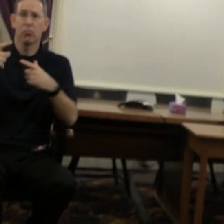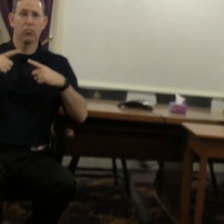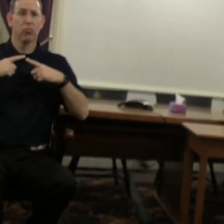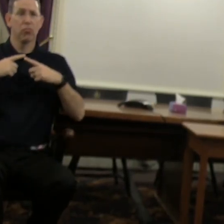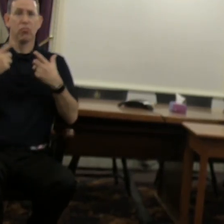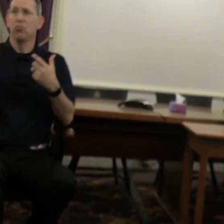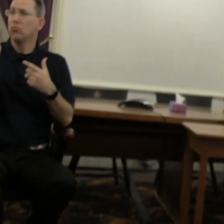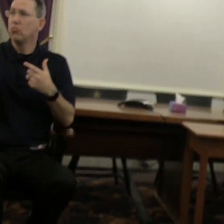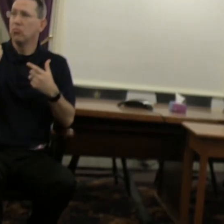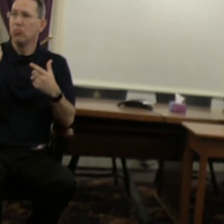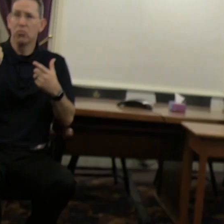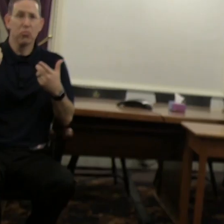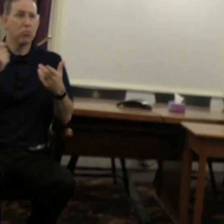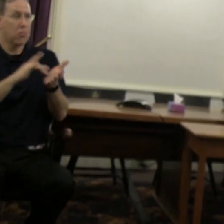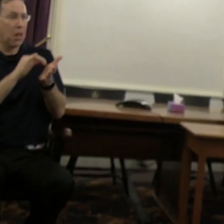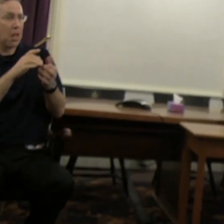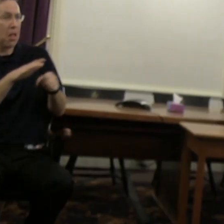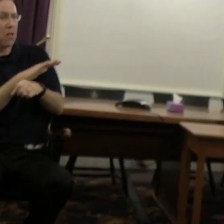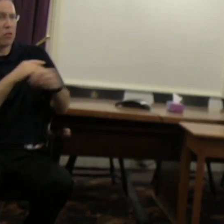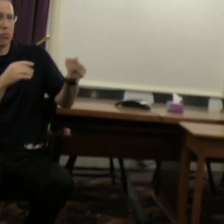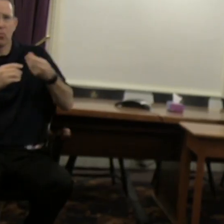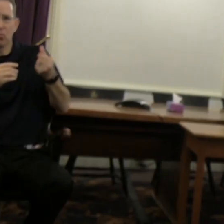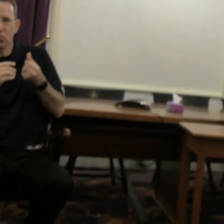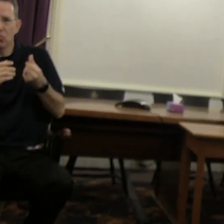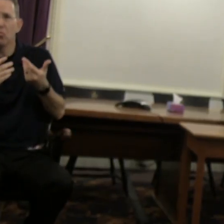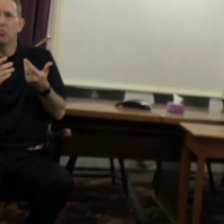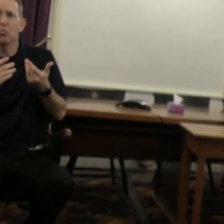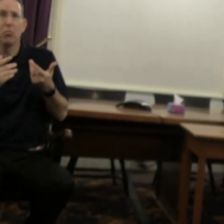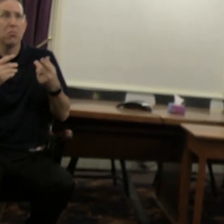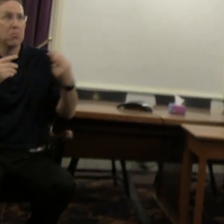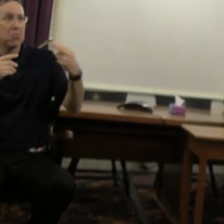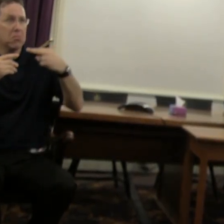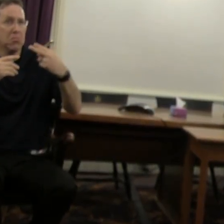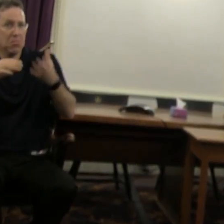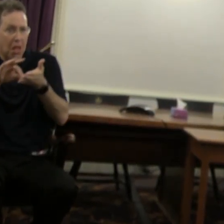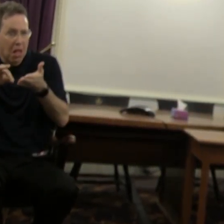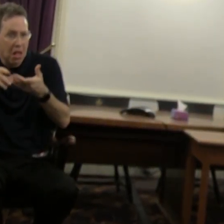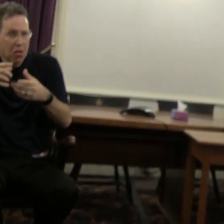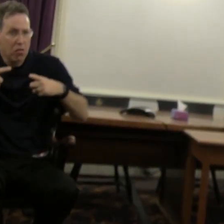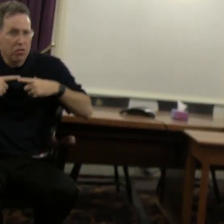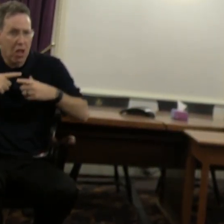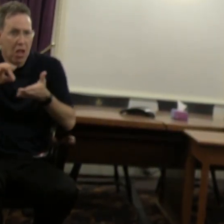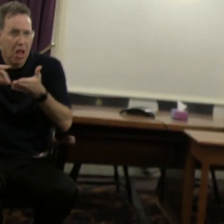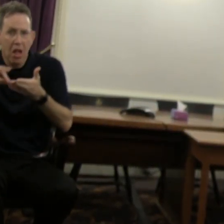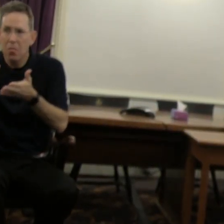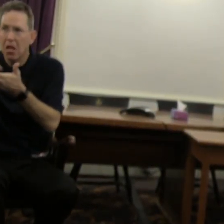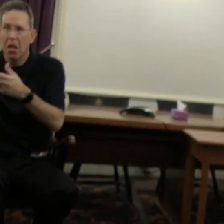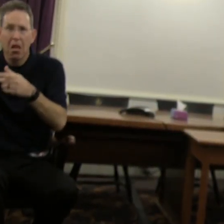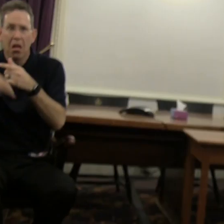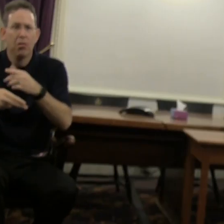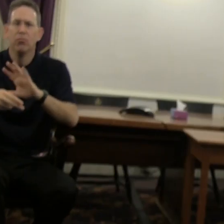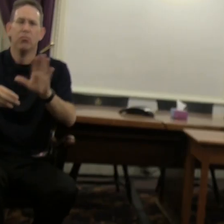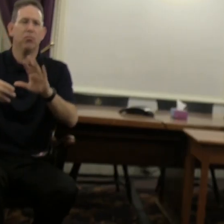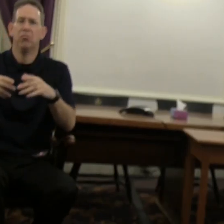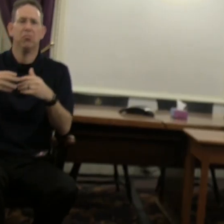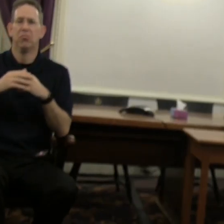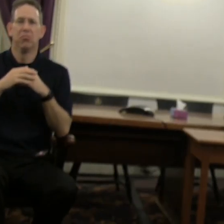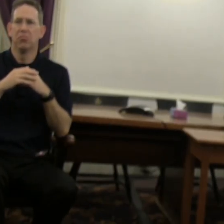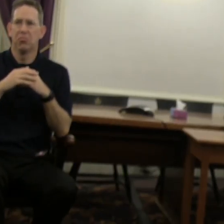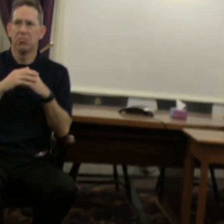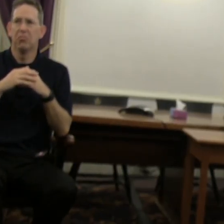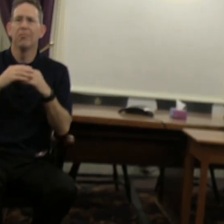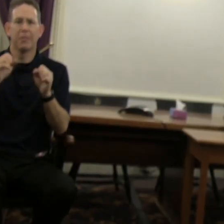to be 67 in 2 years, his or her retirement Social Security cash benefit will continue